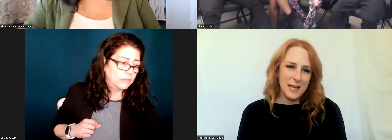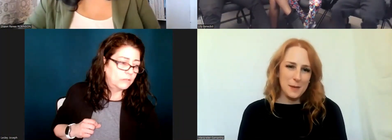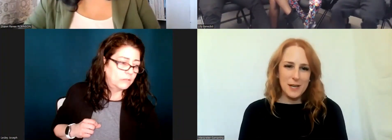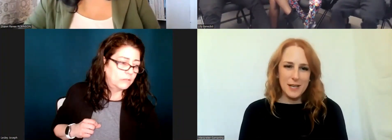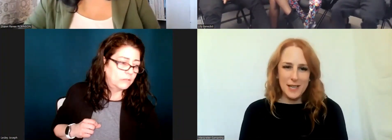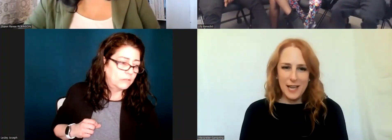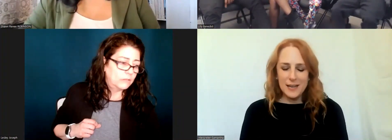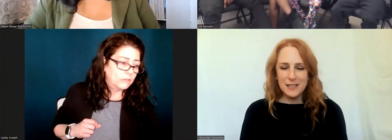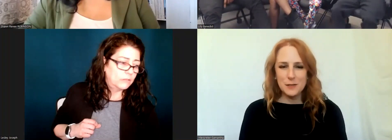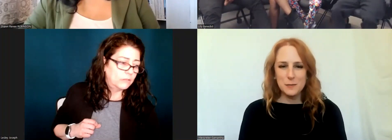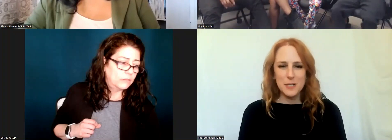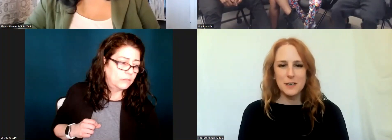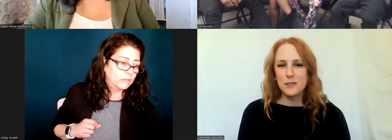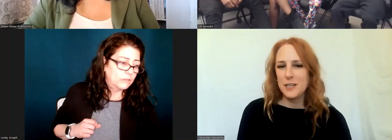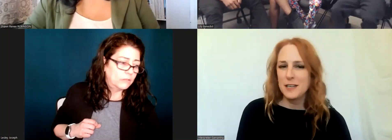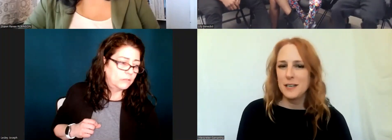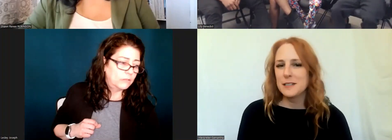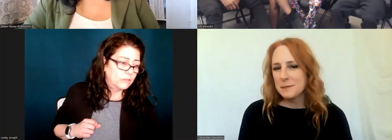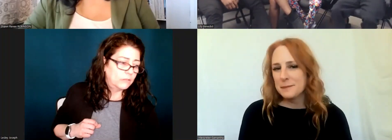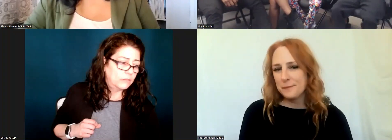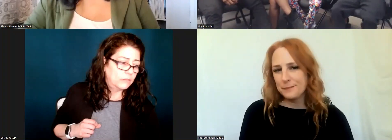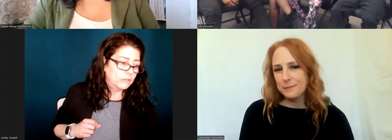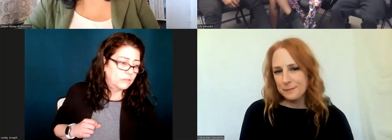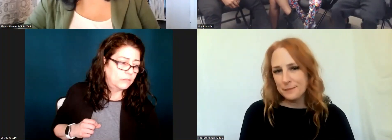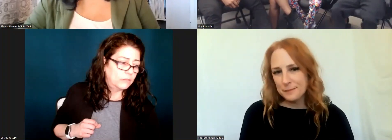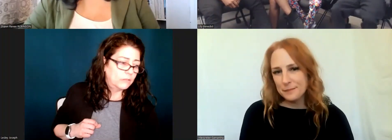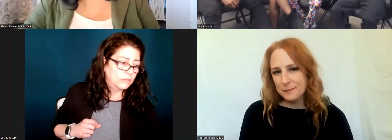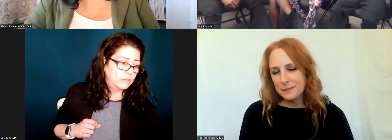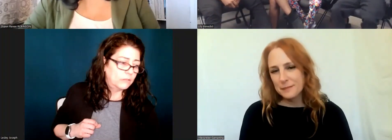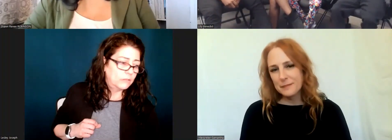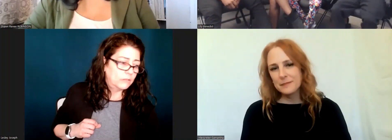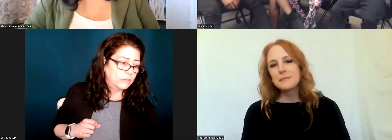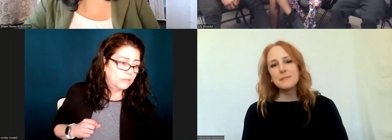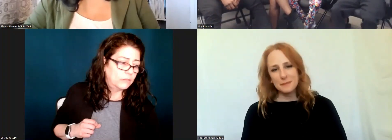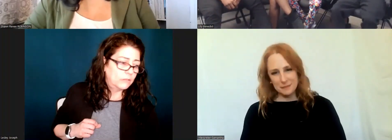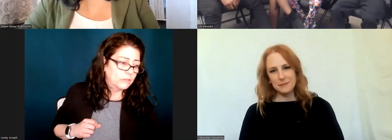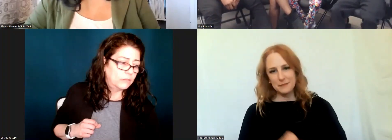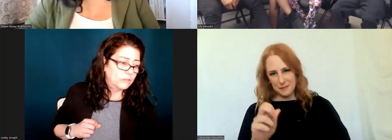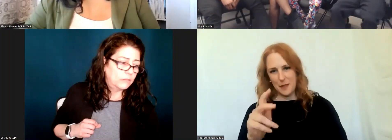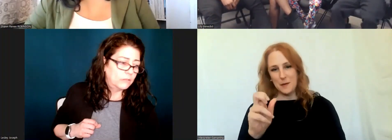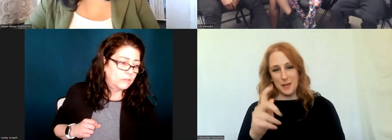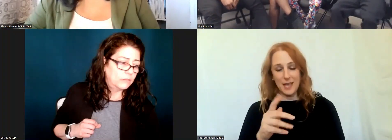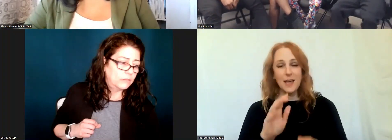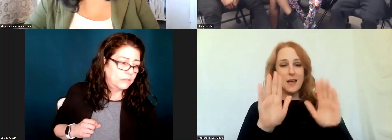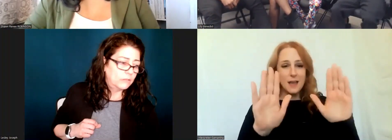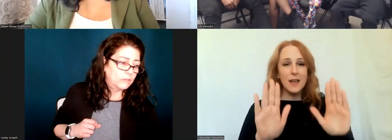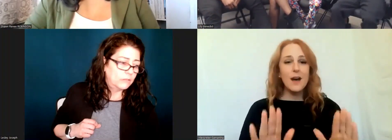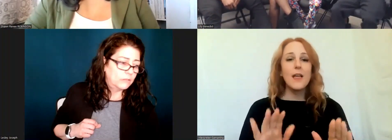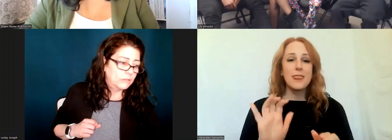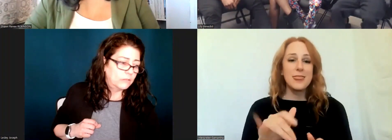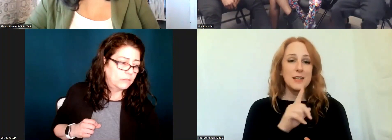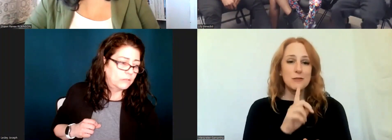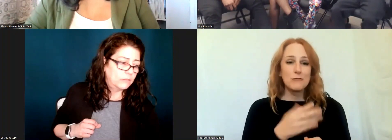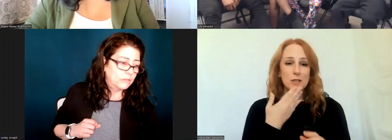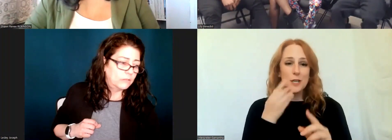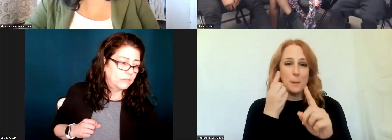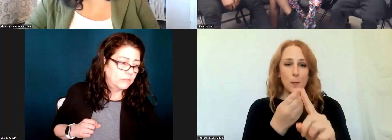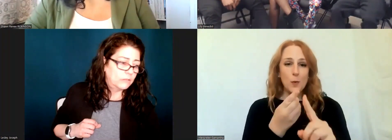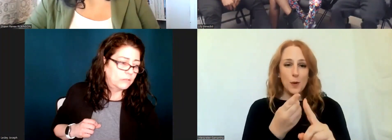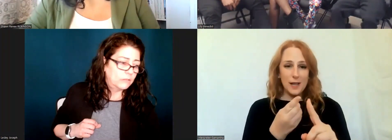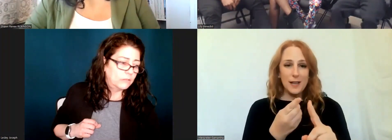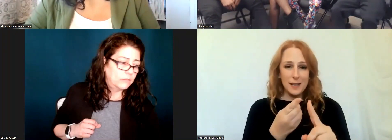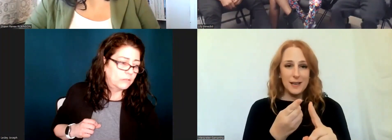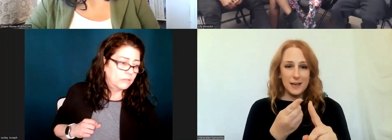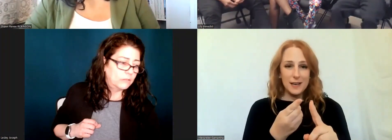was saying. But again, it's those misunderstandings. Awesome. That's actually a really good point.